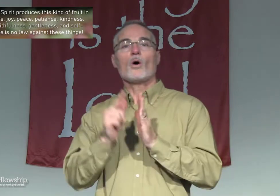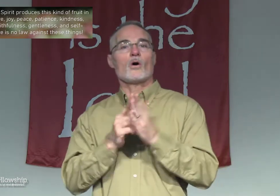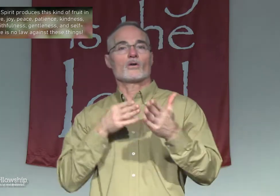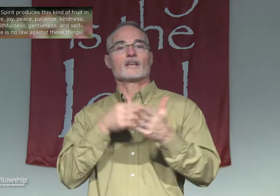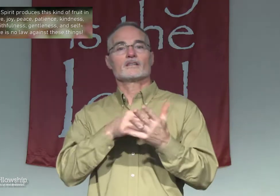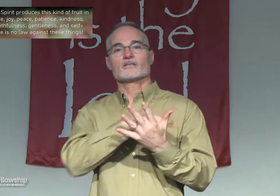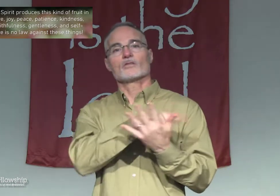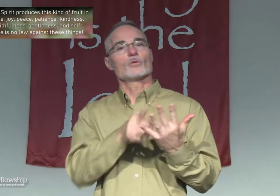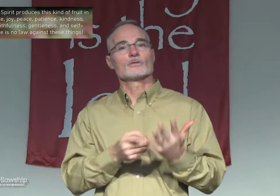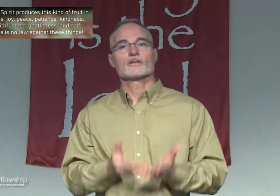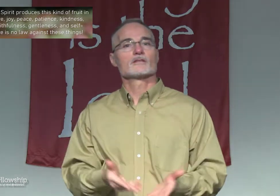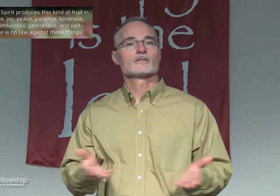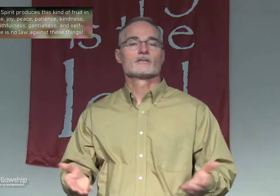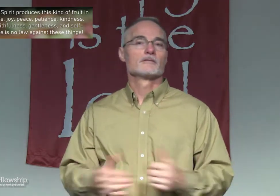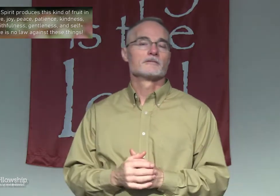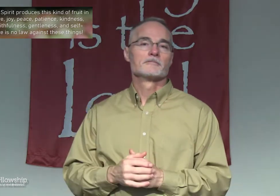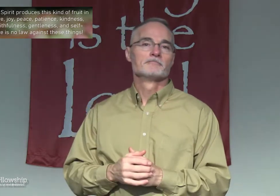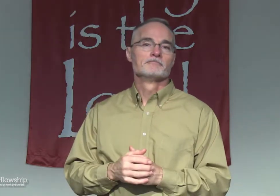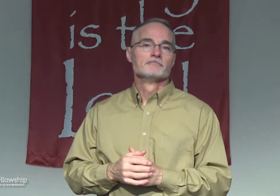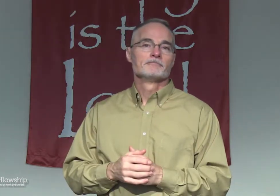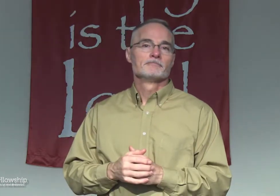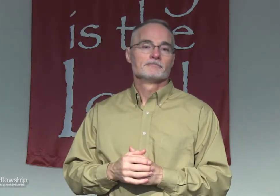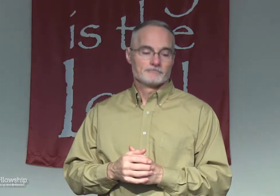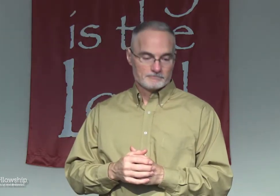There is no law against these things.